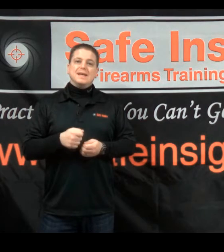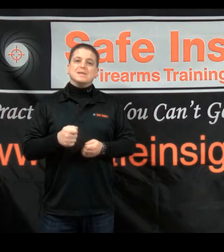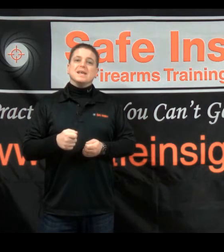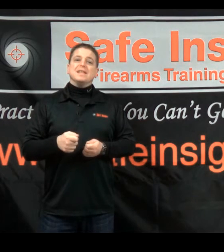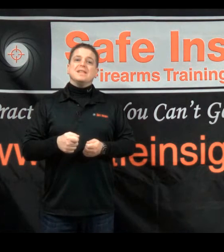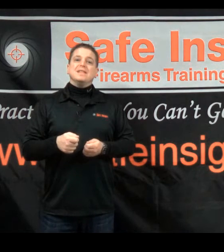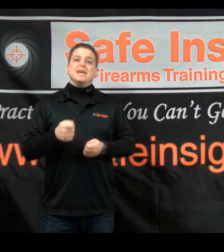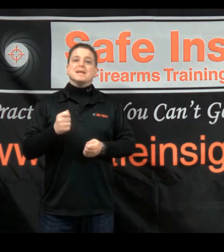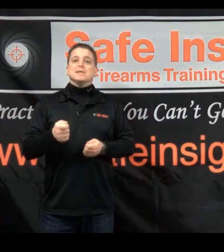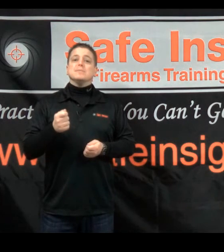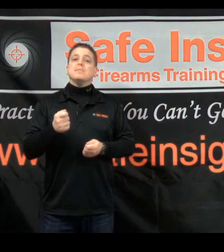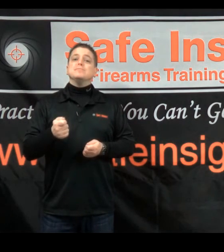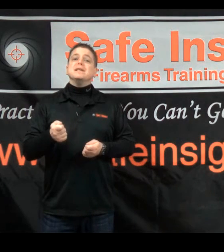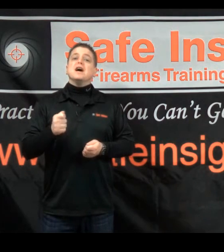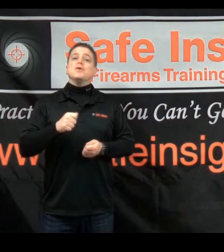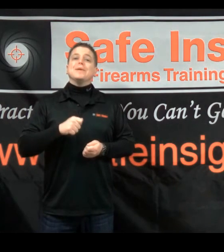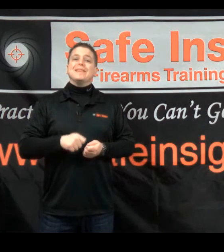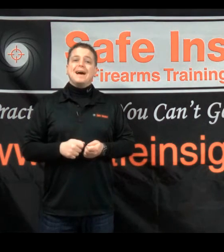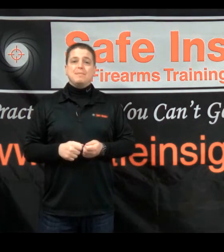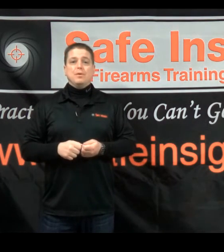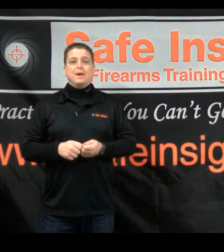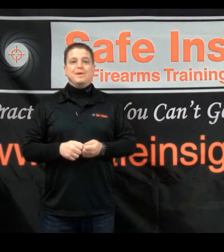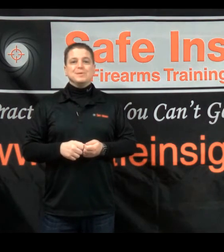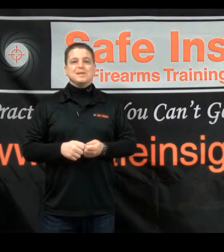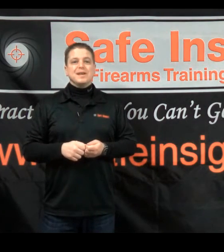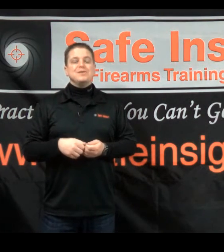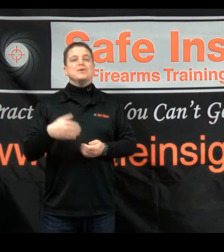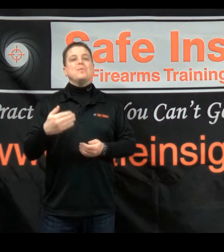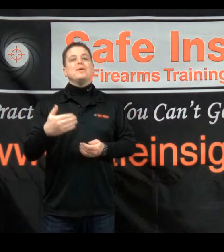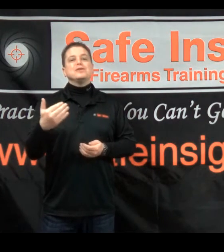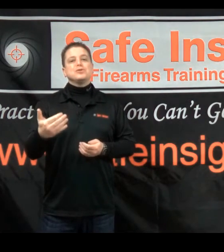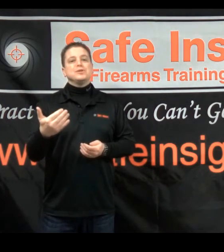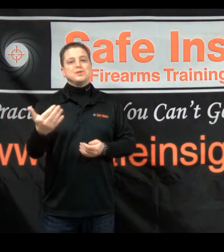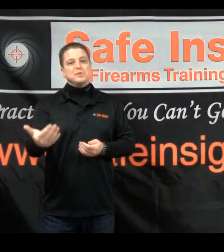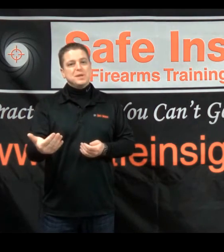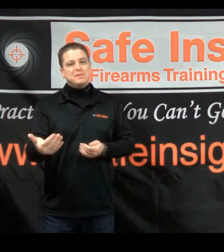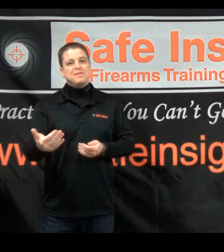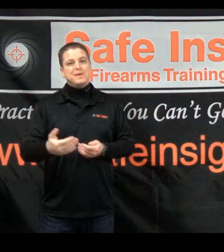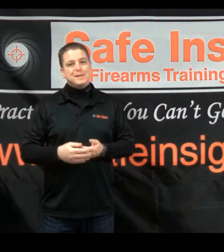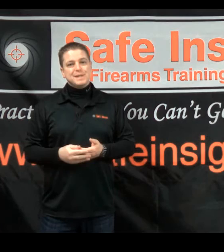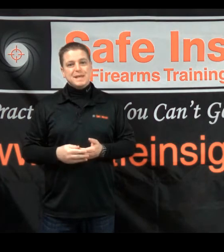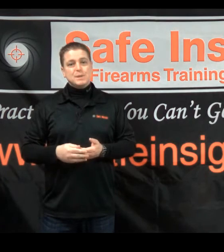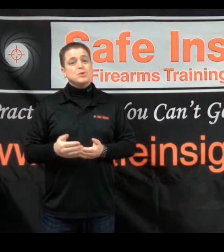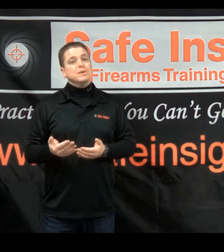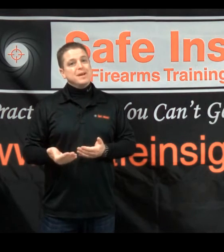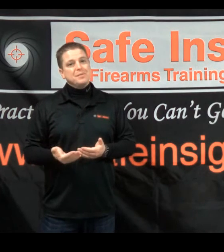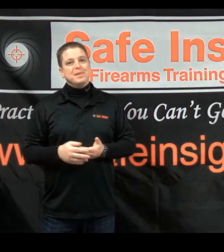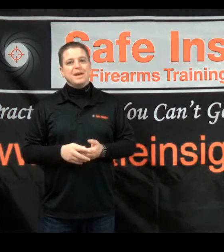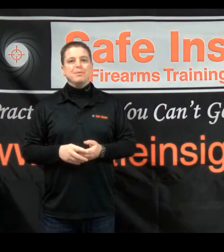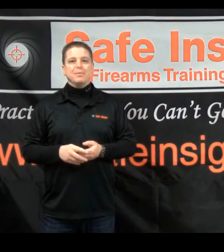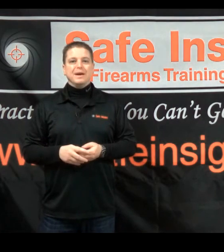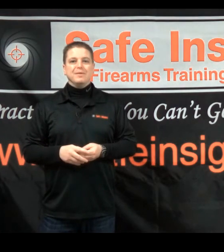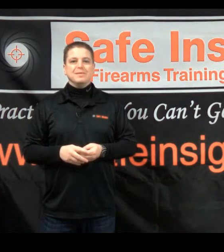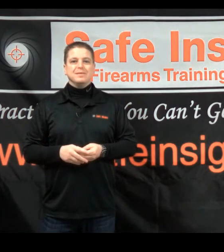is that they can sometimes be unreliable rounds, and you don't want to trust your self-defense needs to an unreliable round.